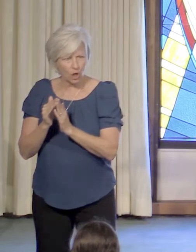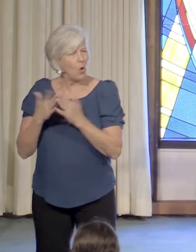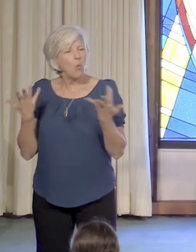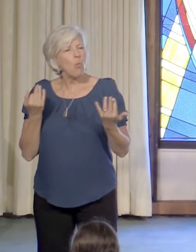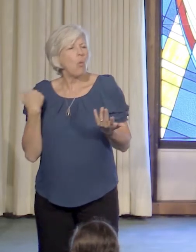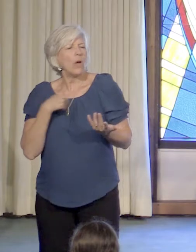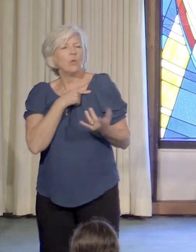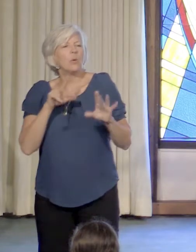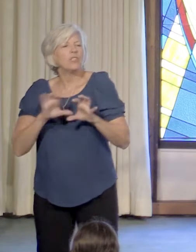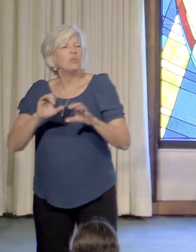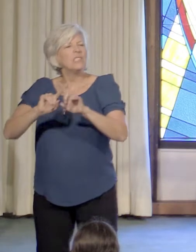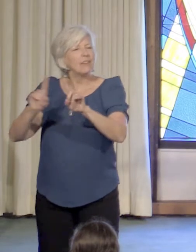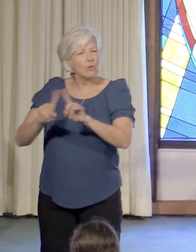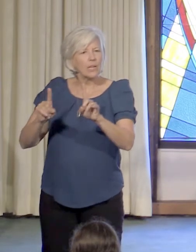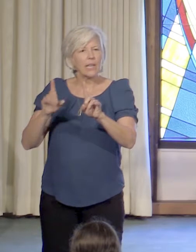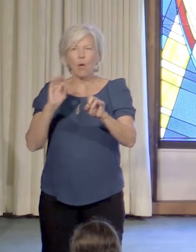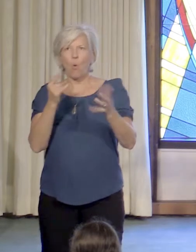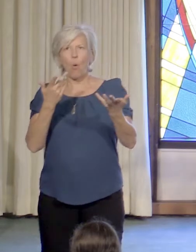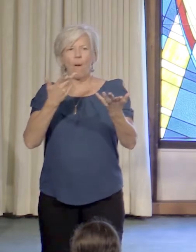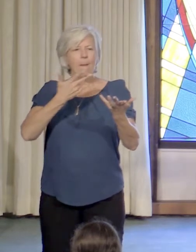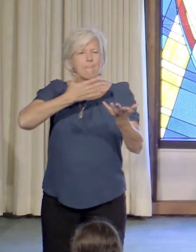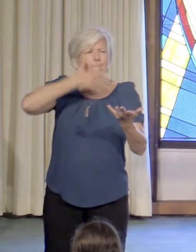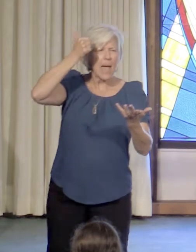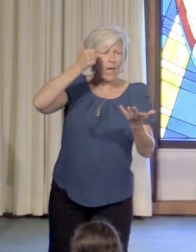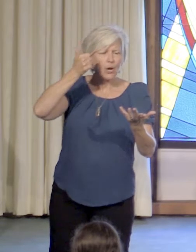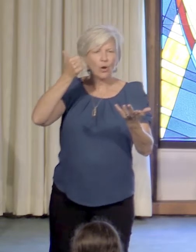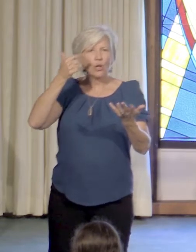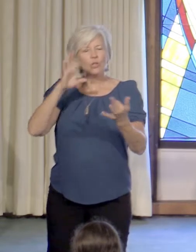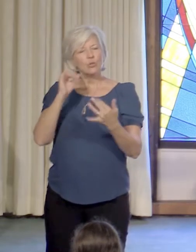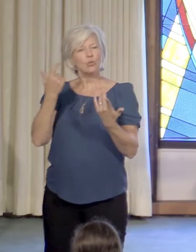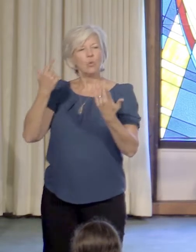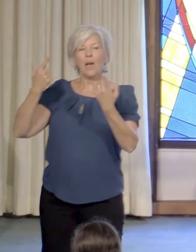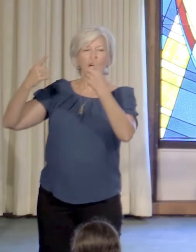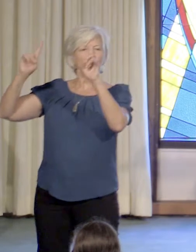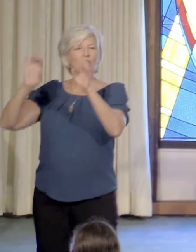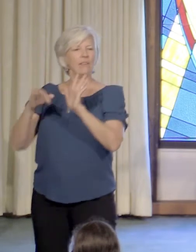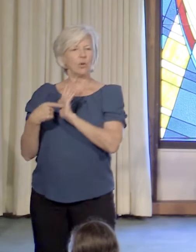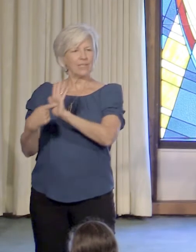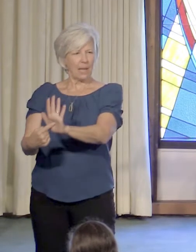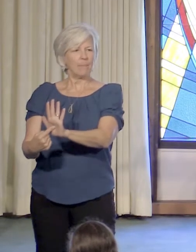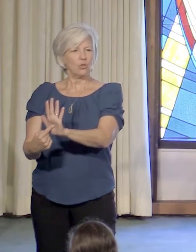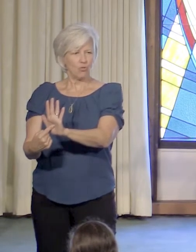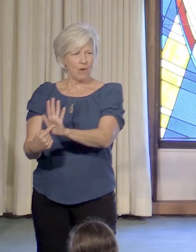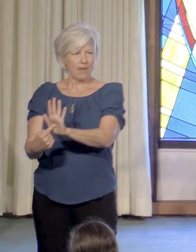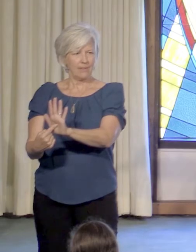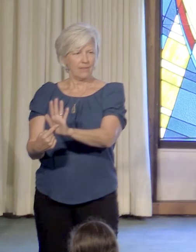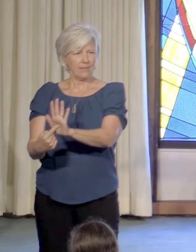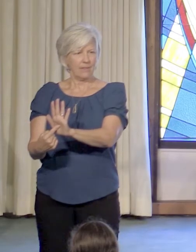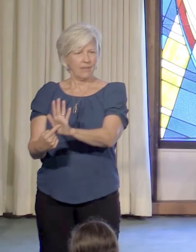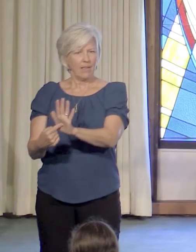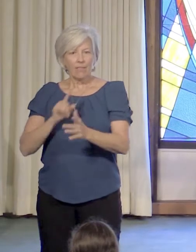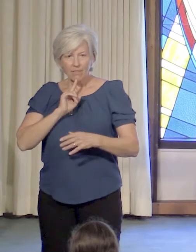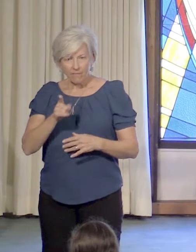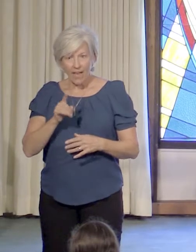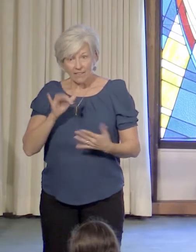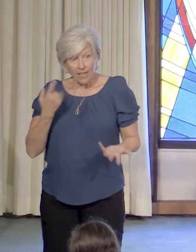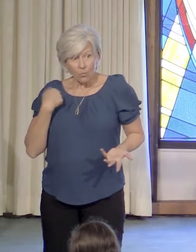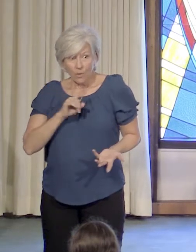or distinctly or better to achieve or demonstrate the fact that we